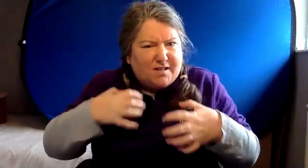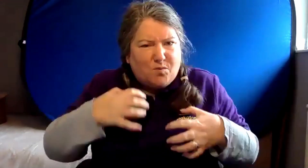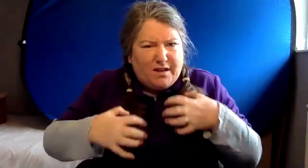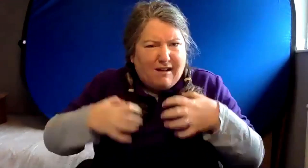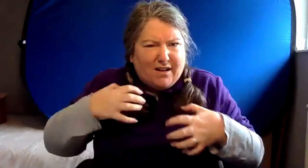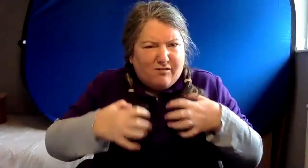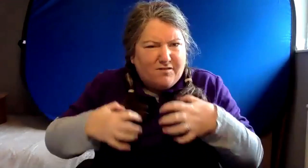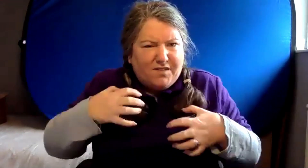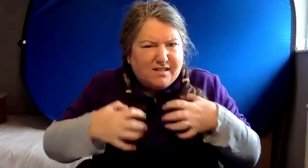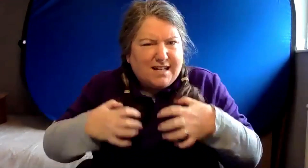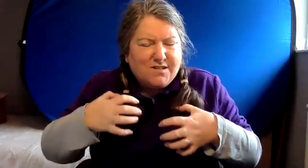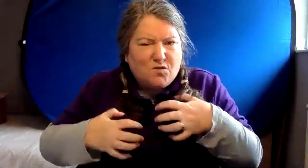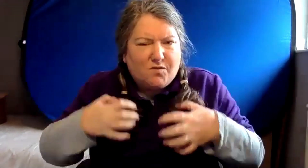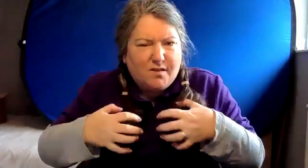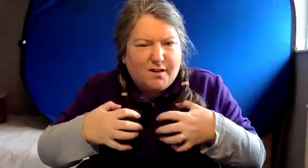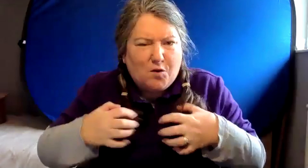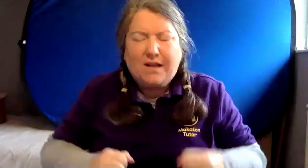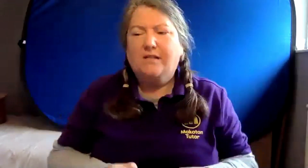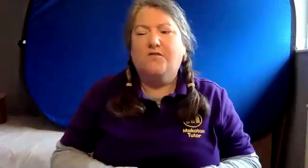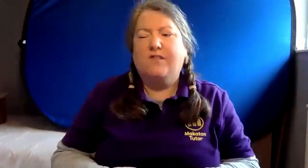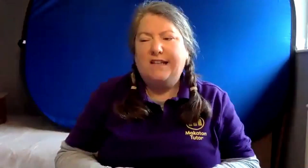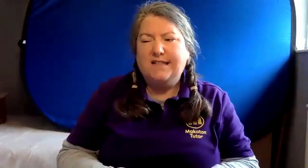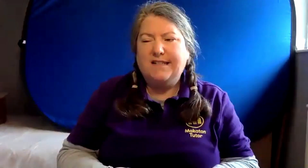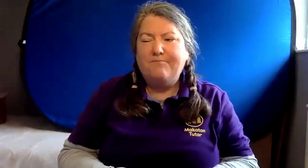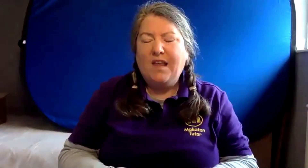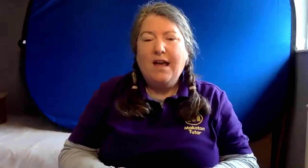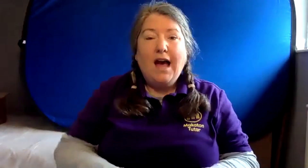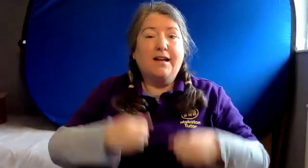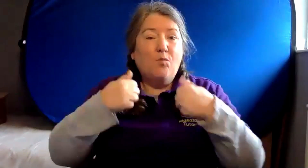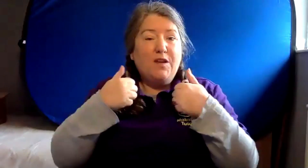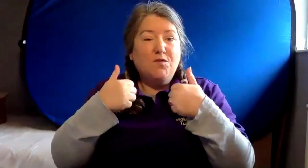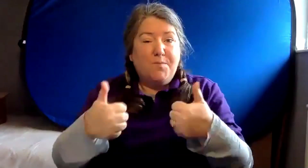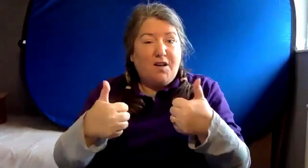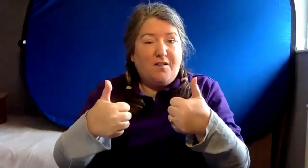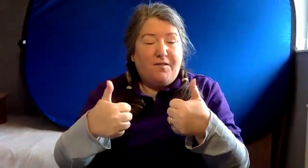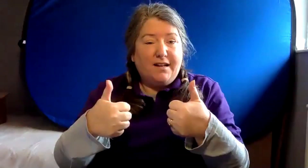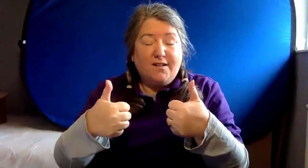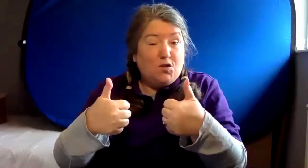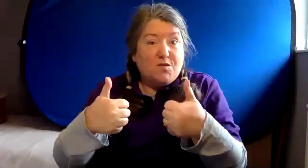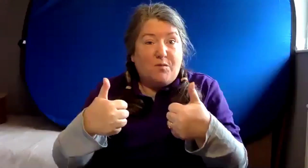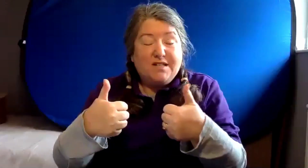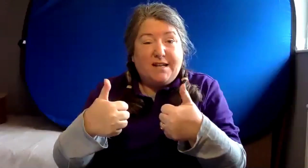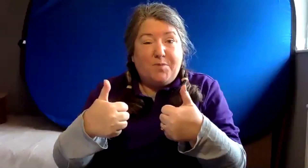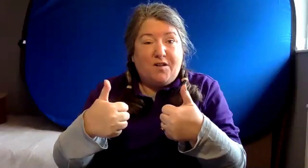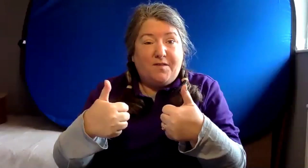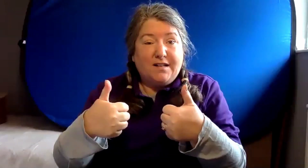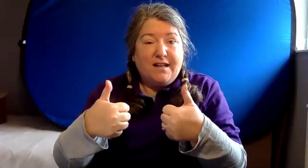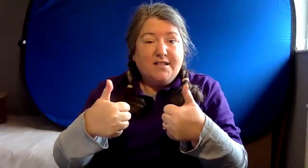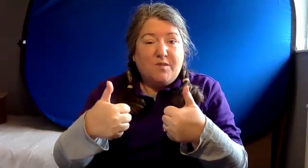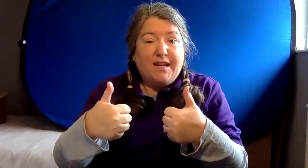when you're angry and fierce, that's sort of commingled, really, isn't it? And like we use perfect, good when we said perfect. So we're keeping